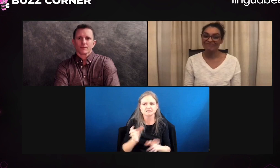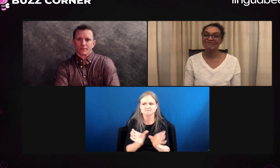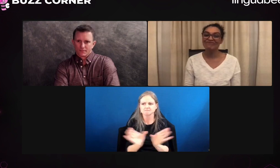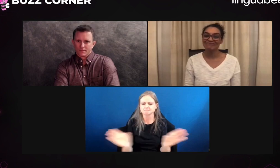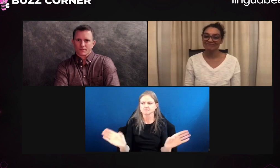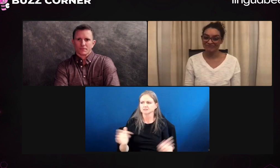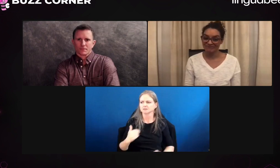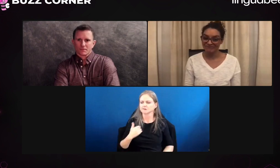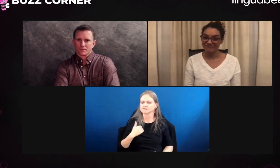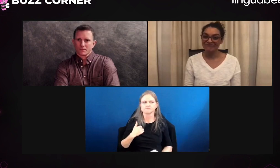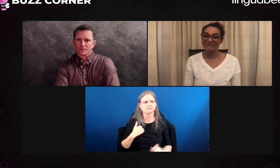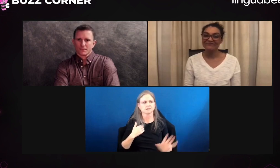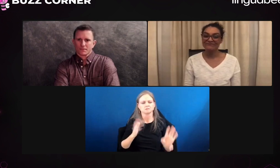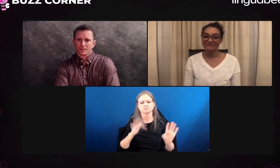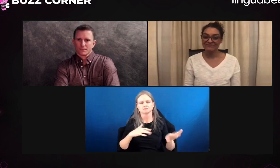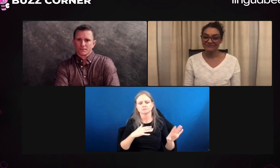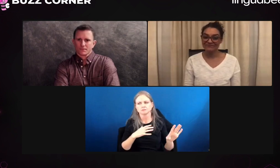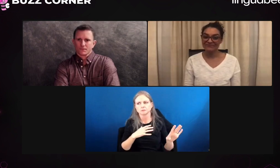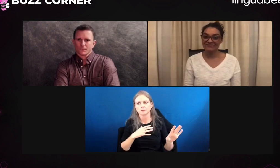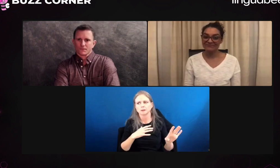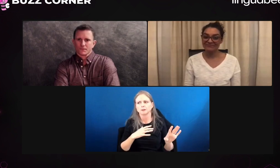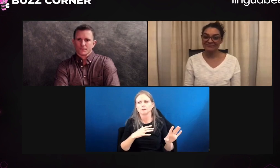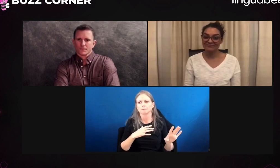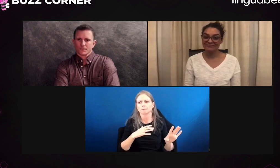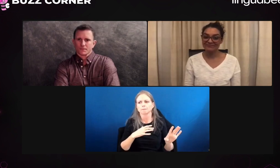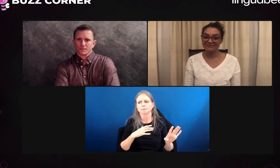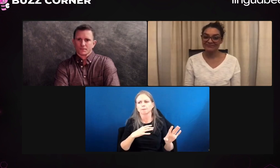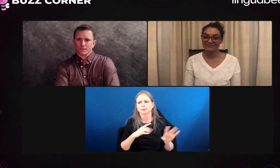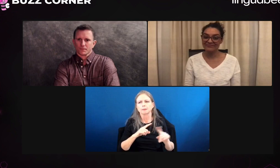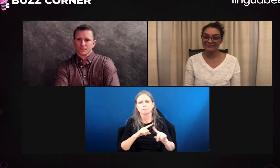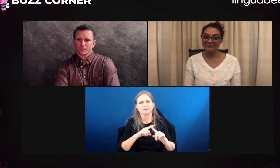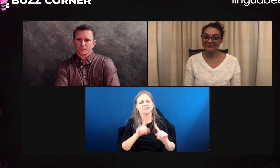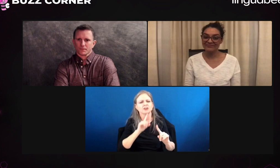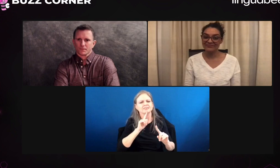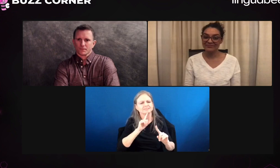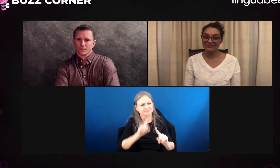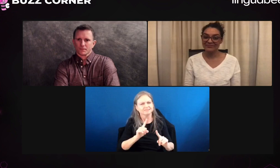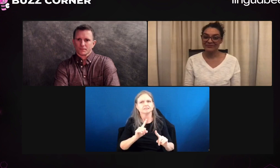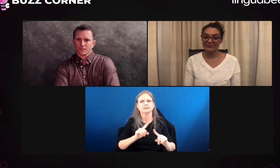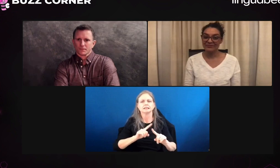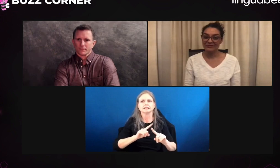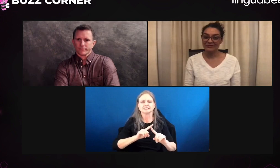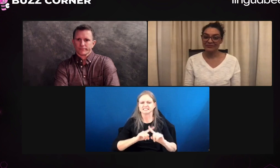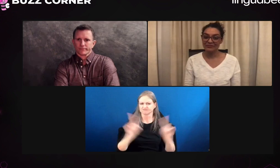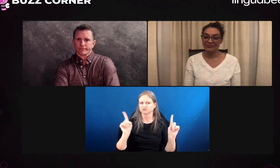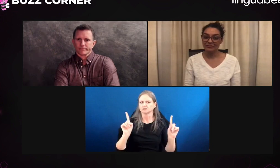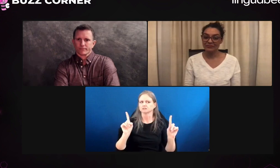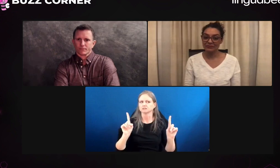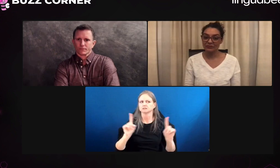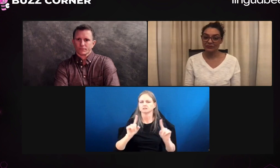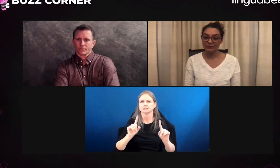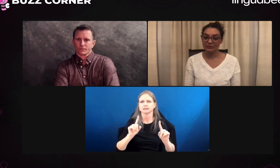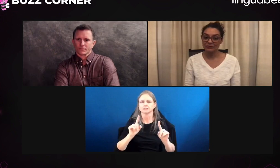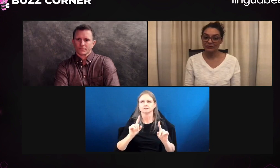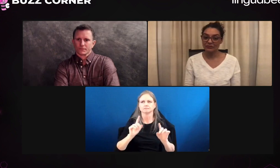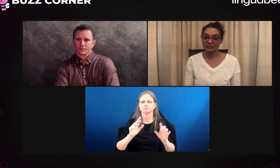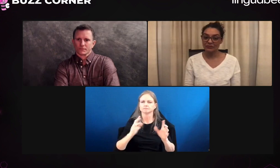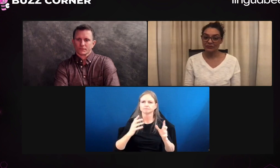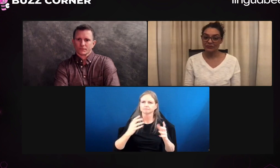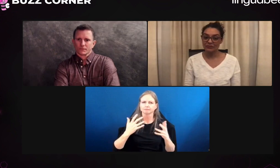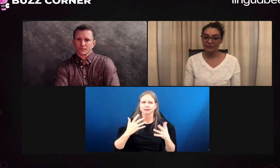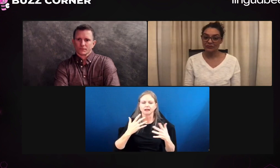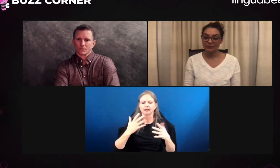Some interpreters appear cliquish, and that's a story within itself,